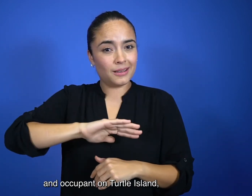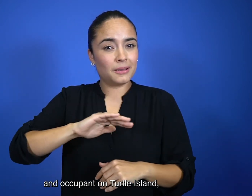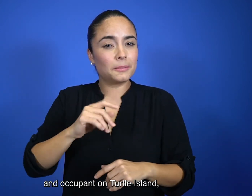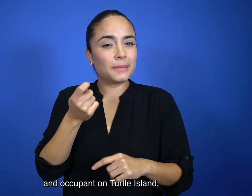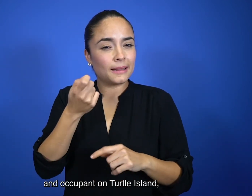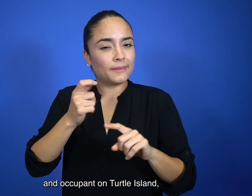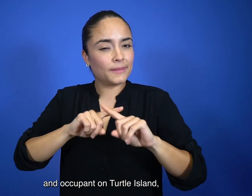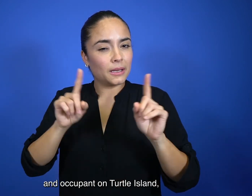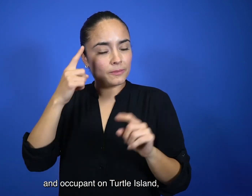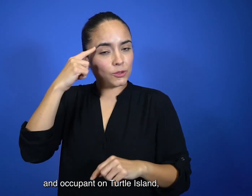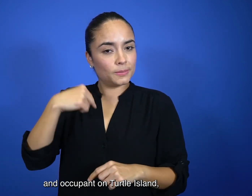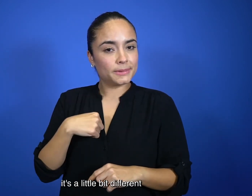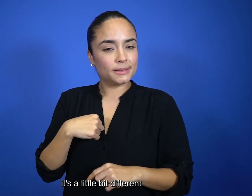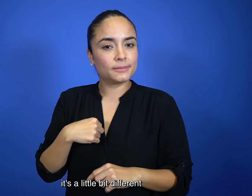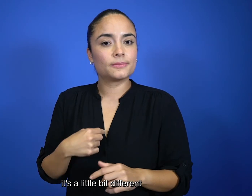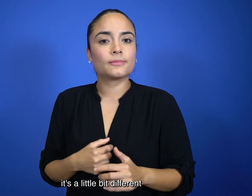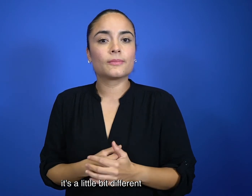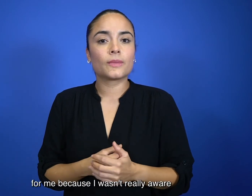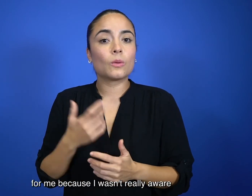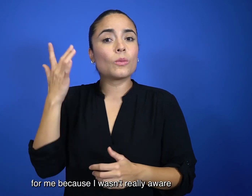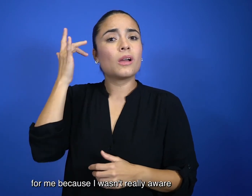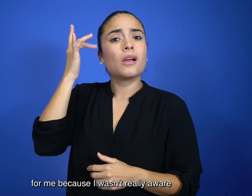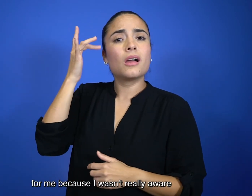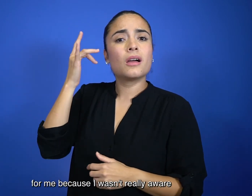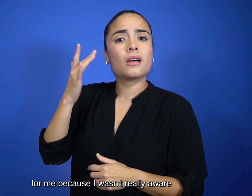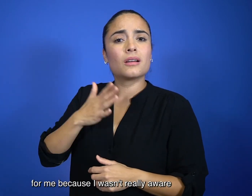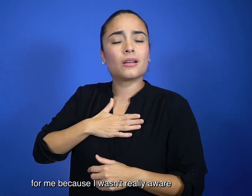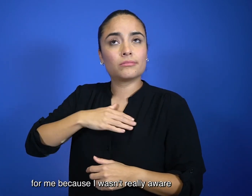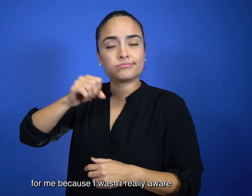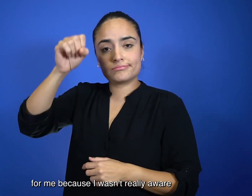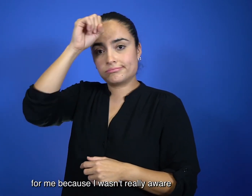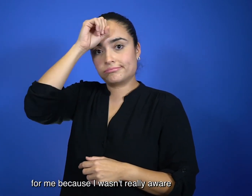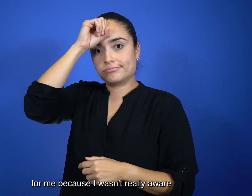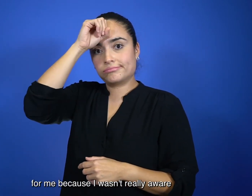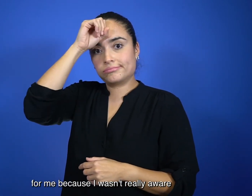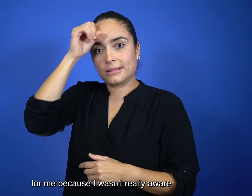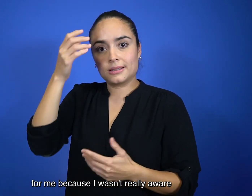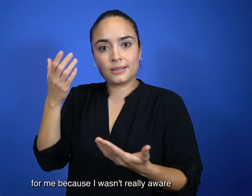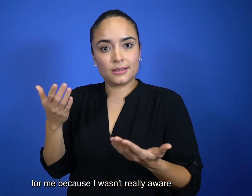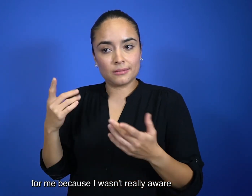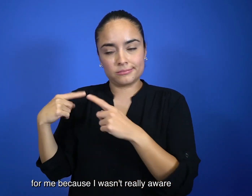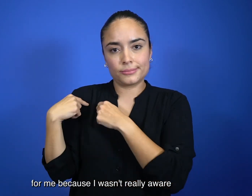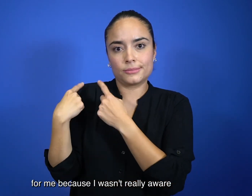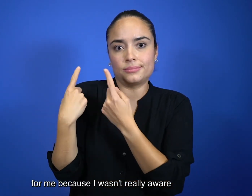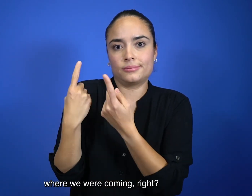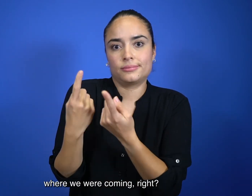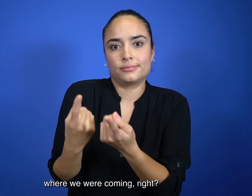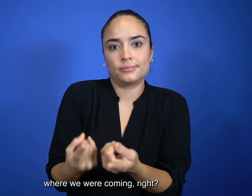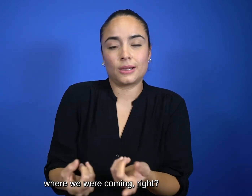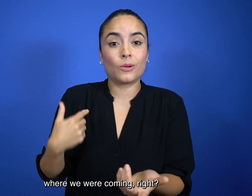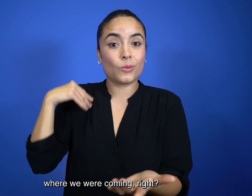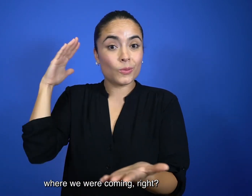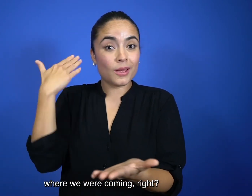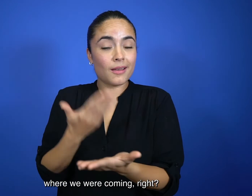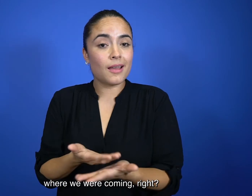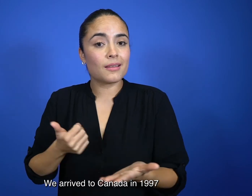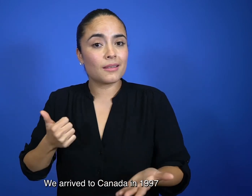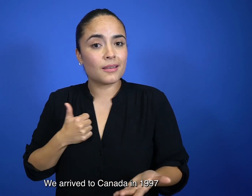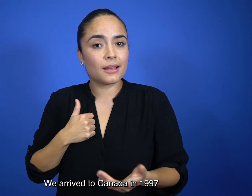occupant on Turtle Island, so it's a little bit different for me because I wasn't really aware where we were coming, right? We